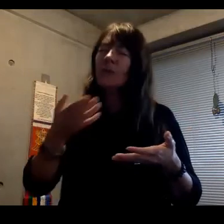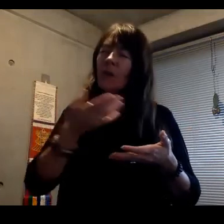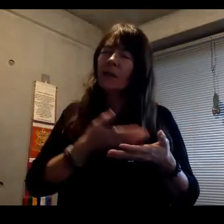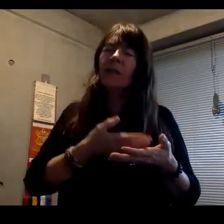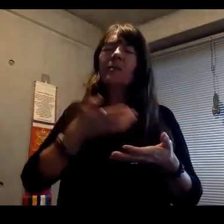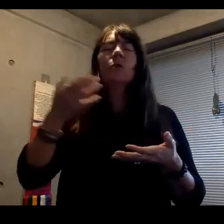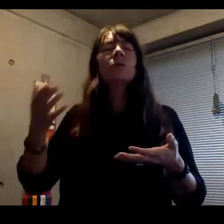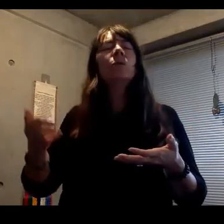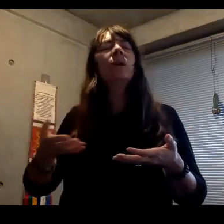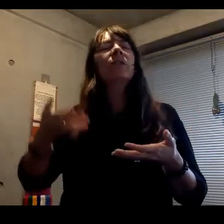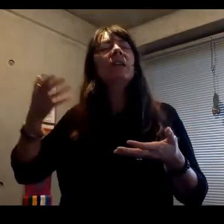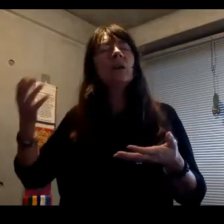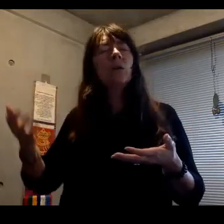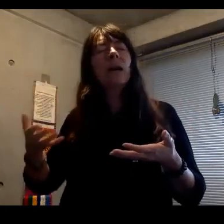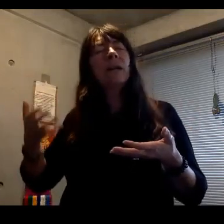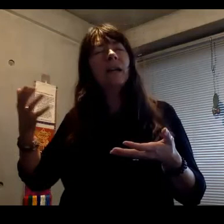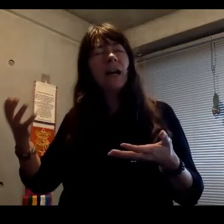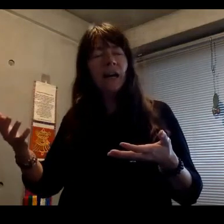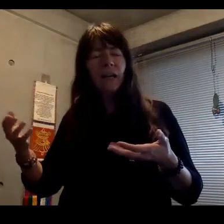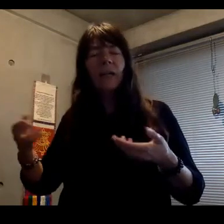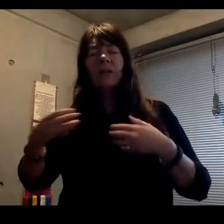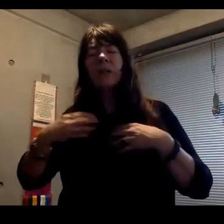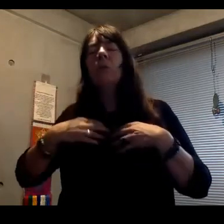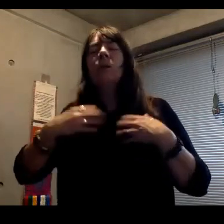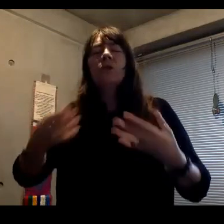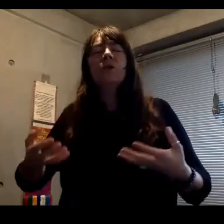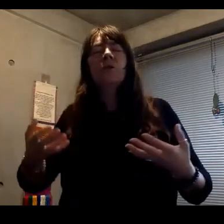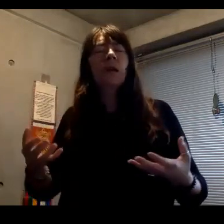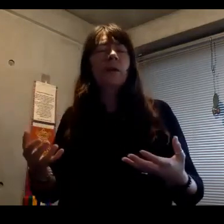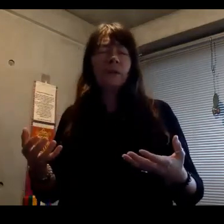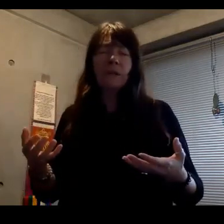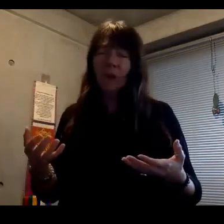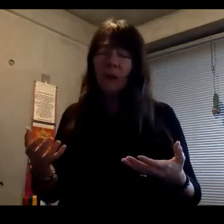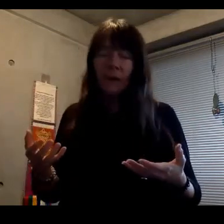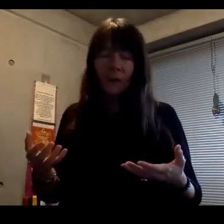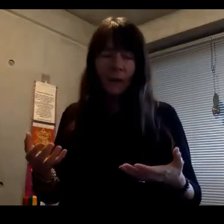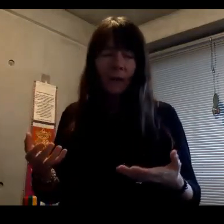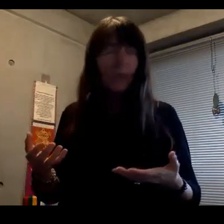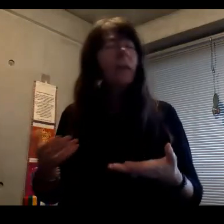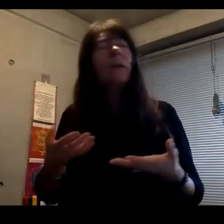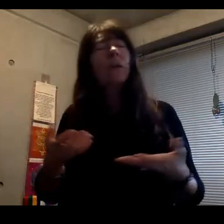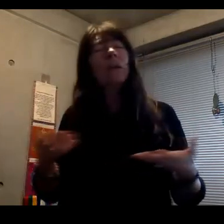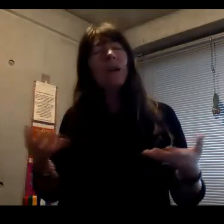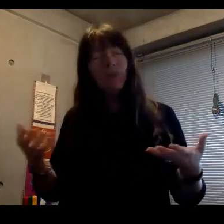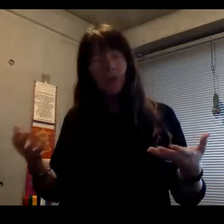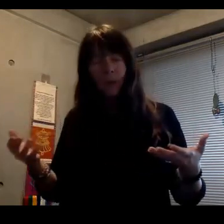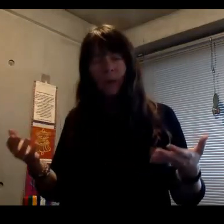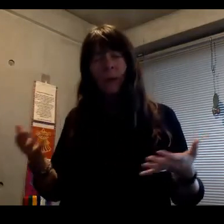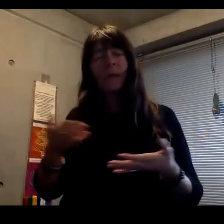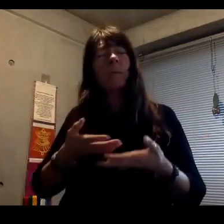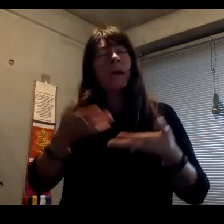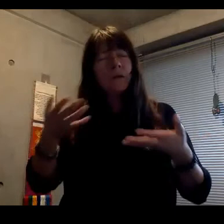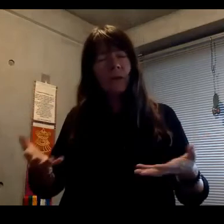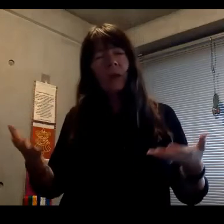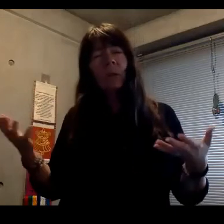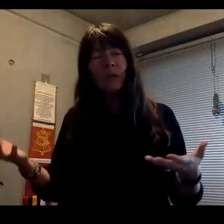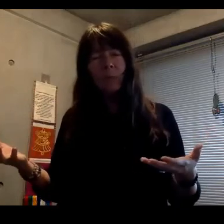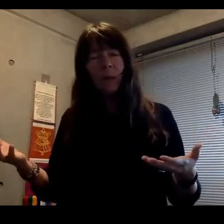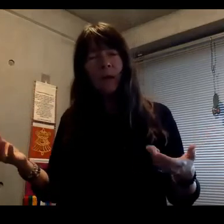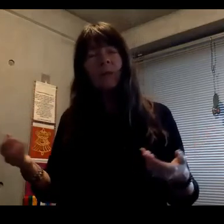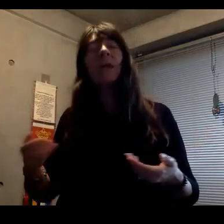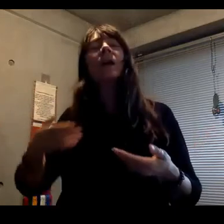So it's not that those who have ego and lie and still wish to control others have gone anywhere. They will never go anywhere. That's part of the